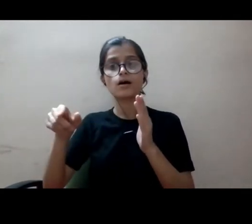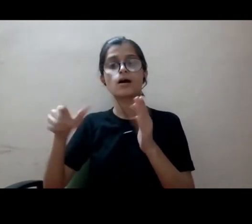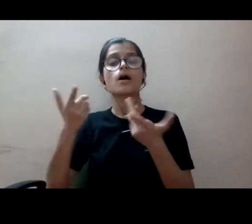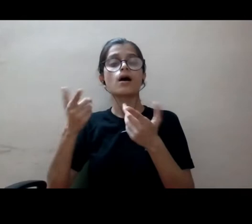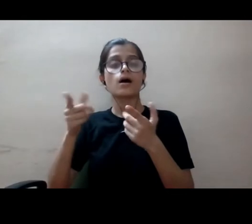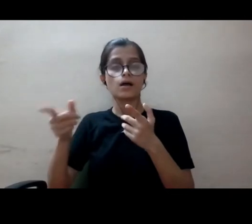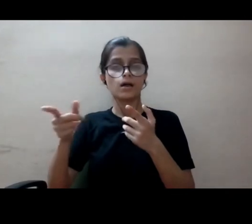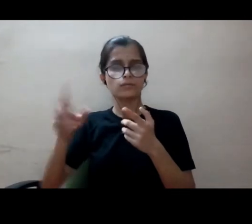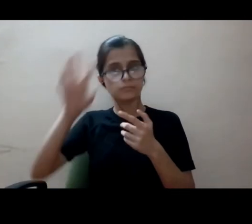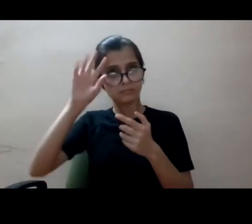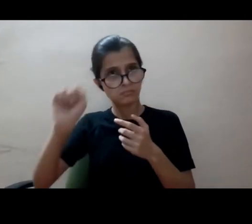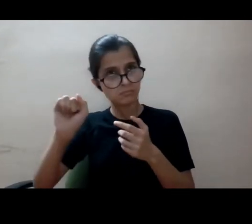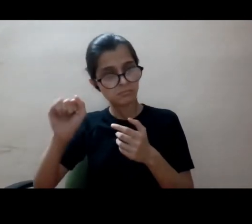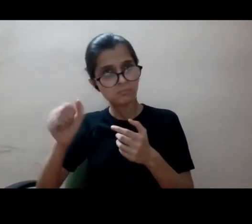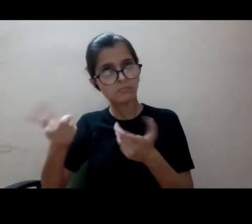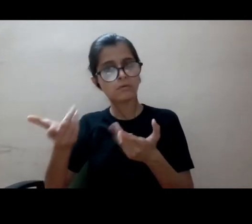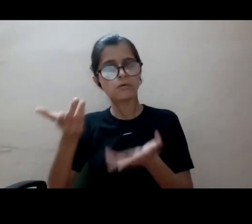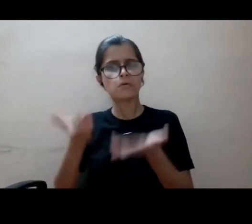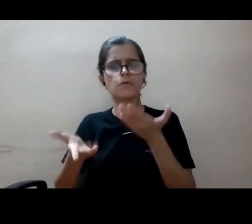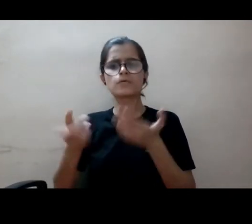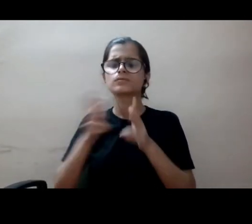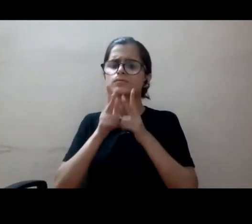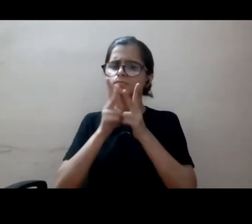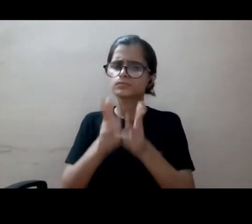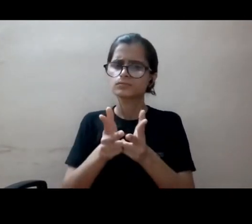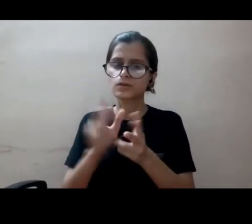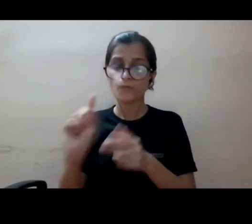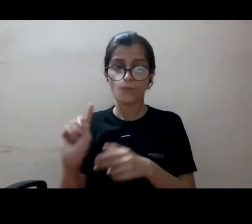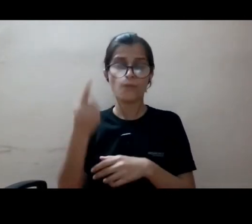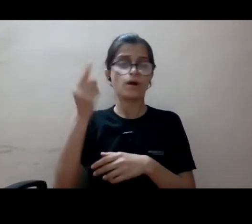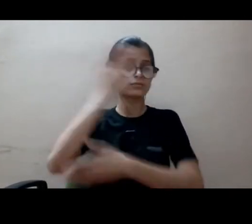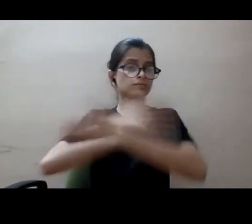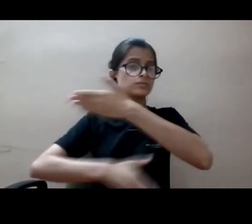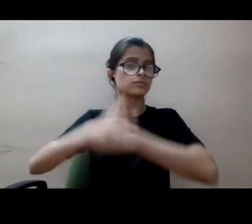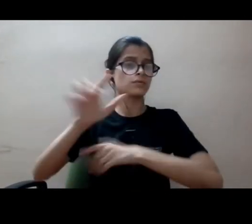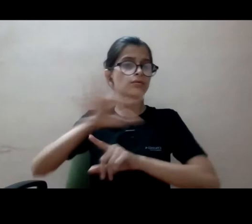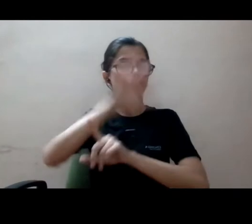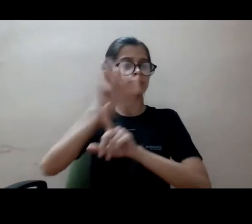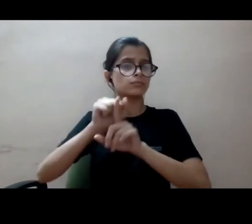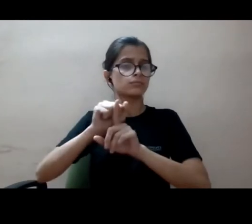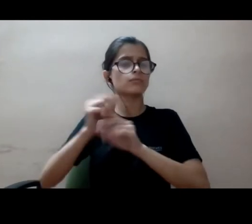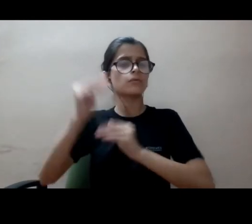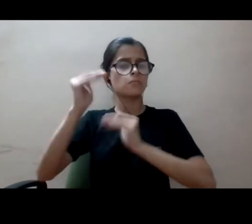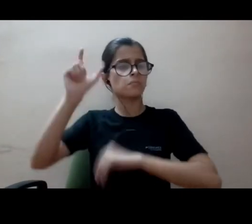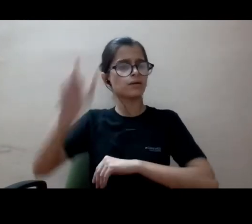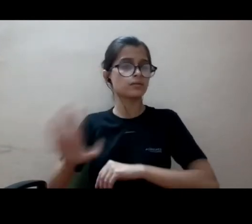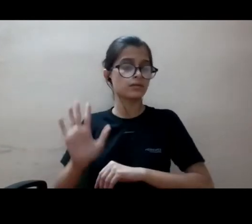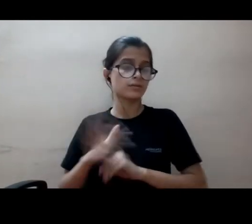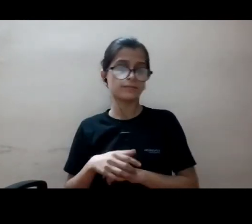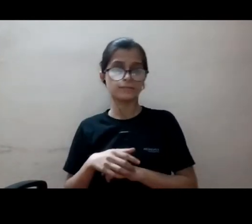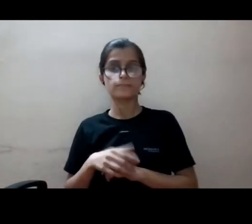now. I'll venture to say he was the first disabled cultural diplomat, someone